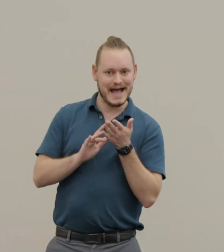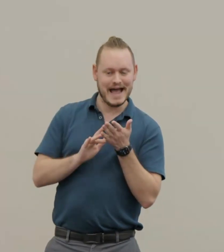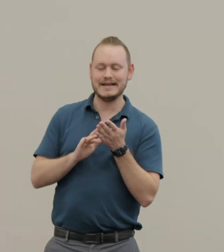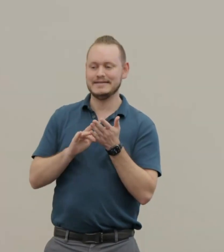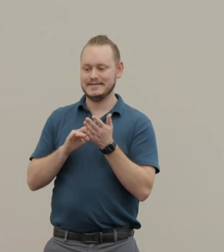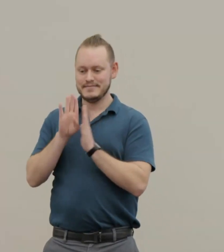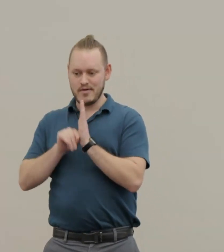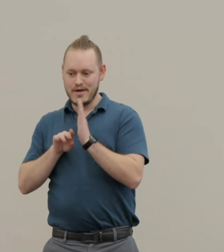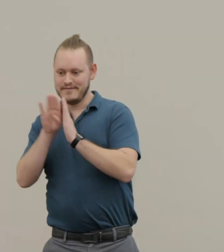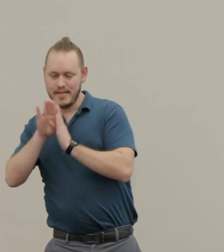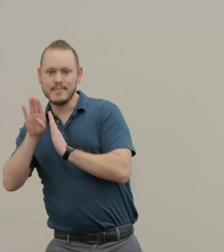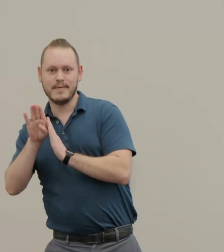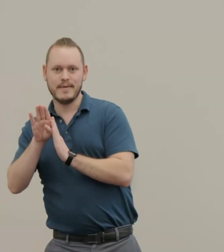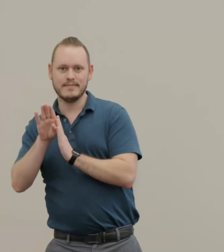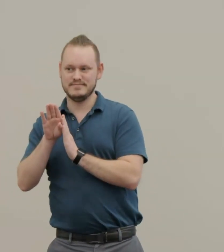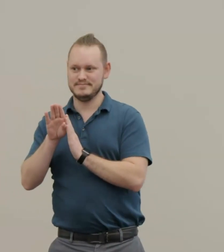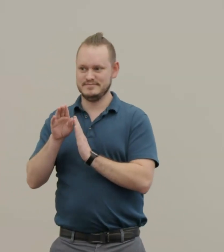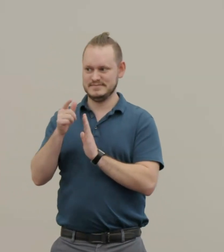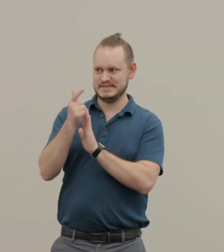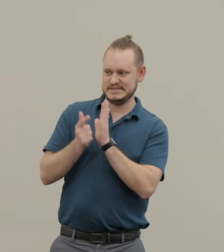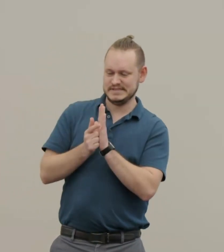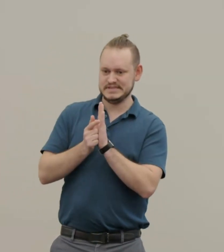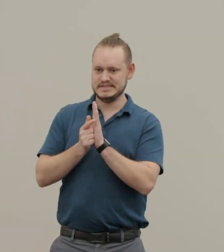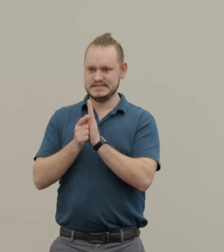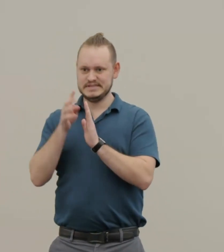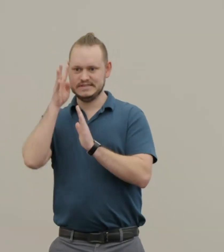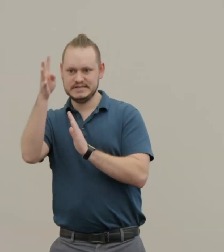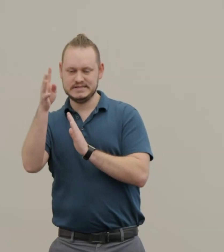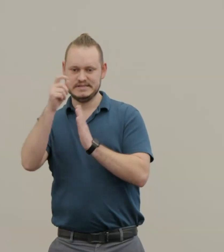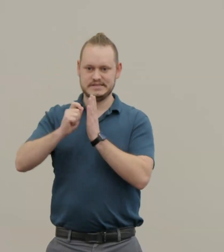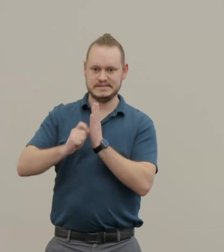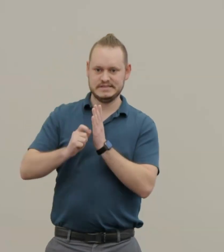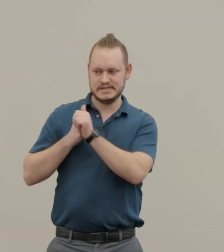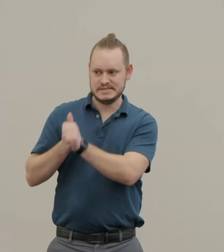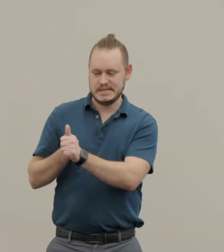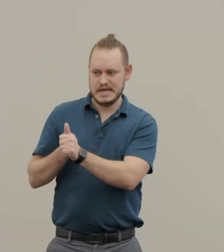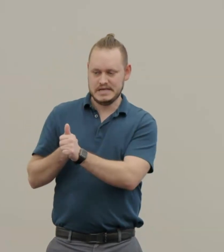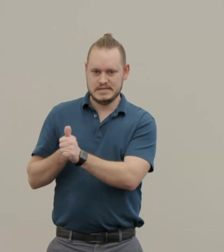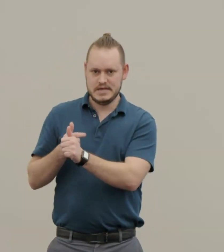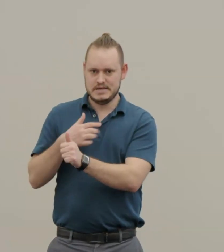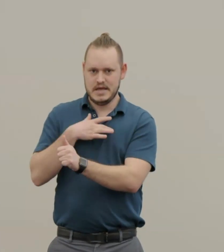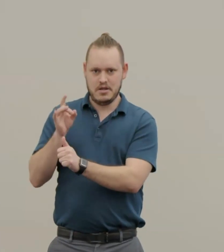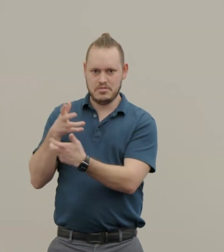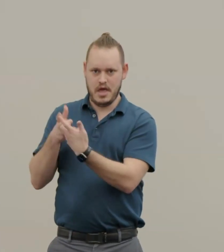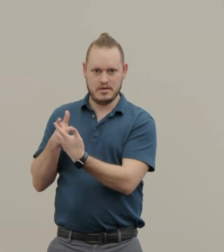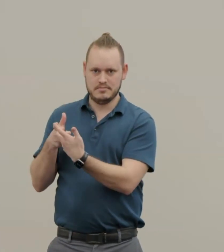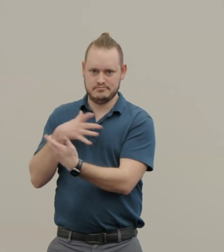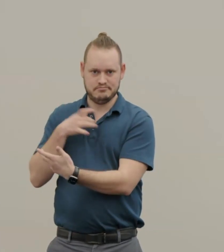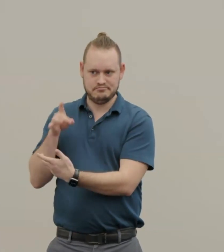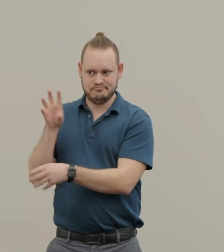developer background. Legislation, regulation, compliance is not where I like to live.